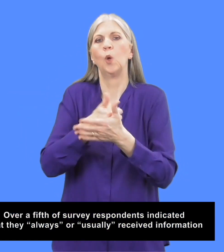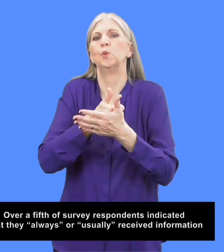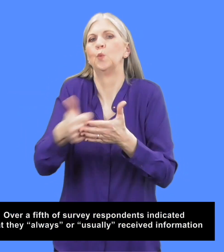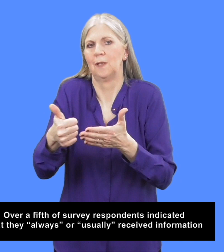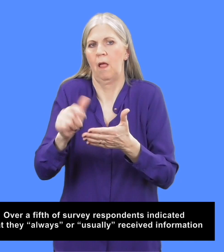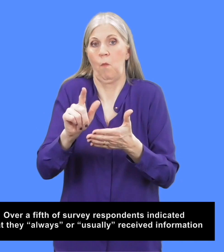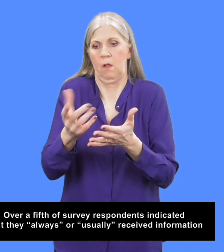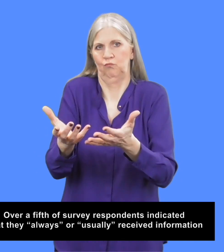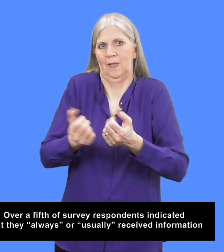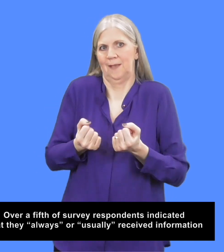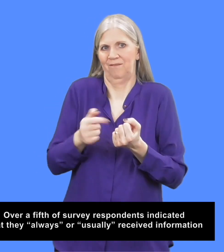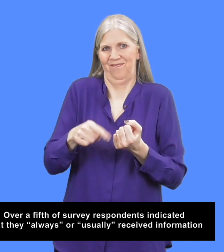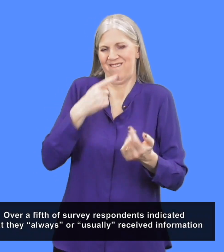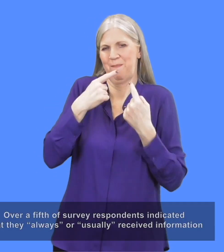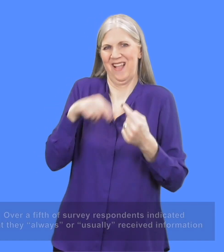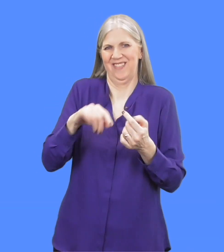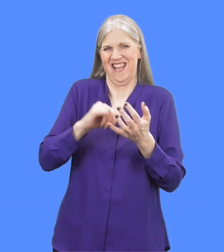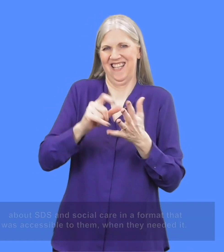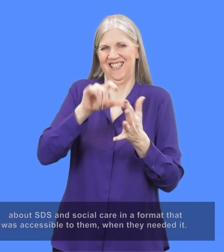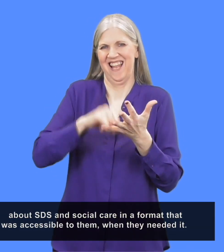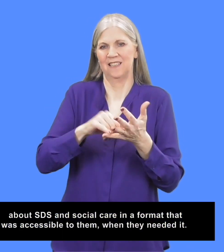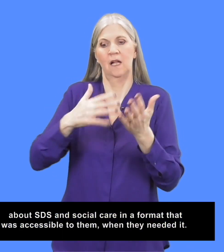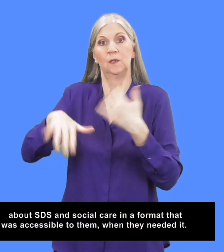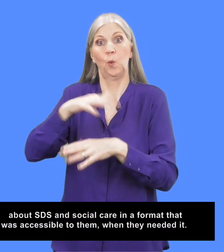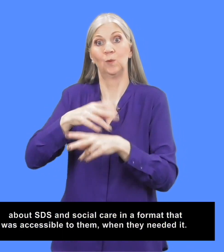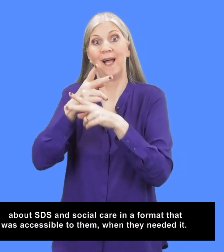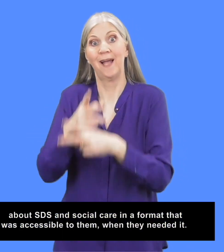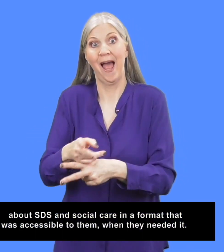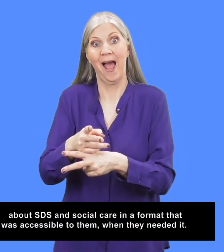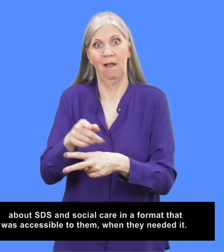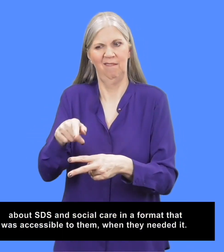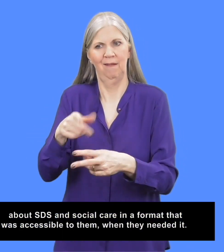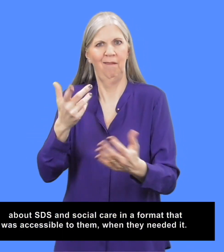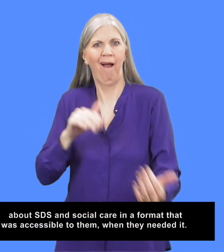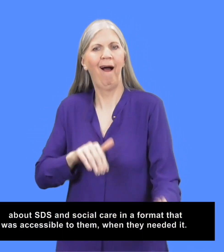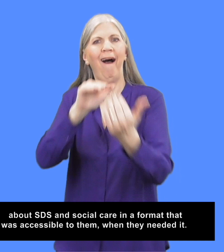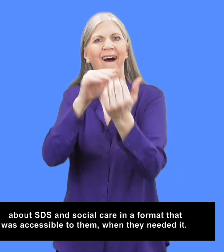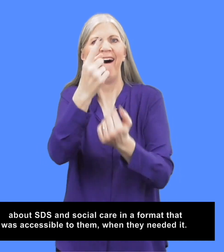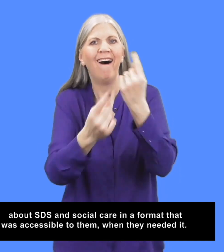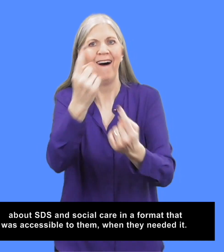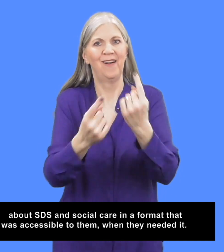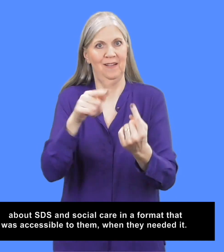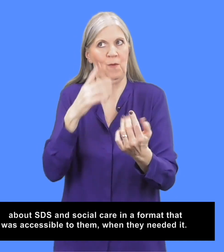received information about SDS and social care in a format that was accessible to them when they needed